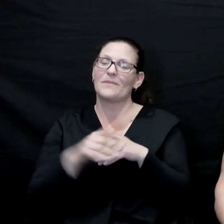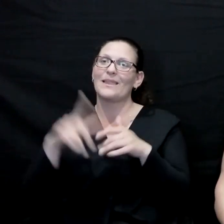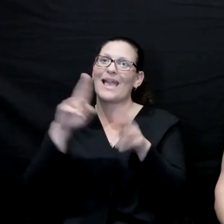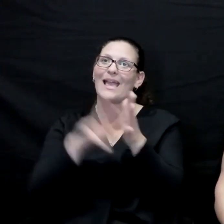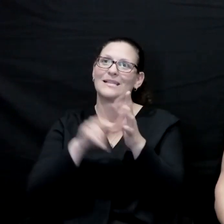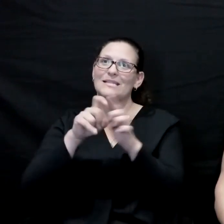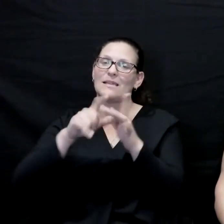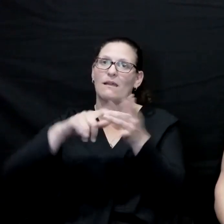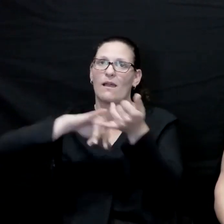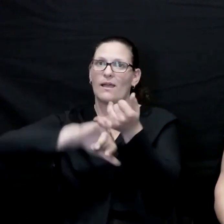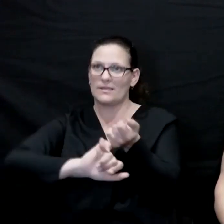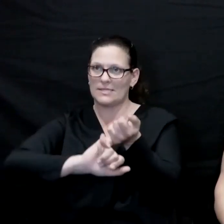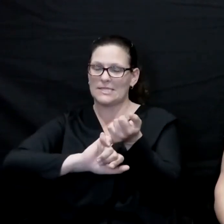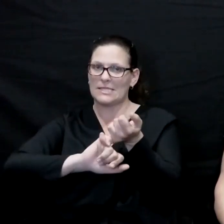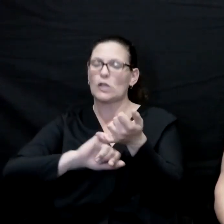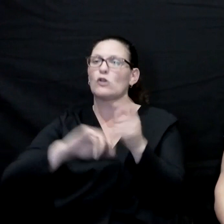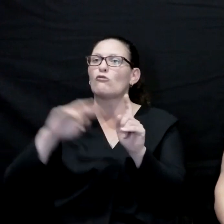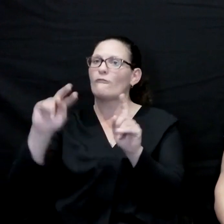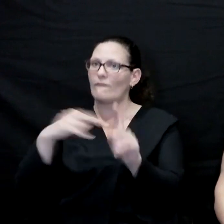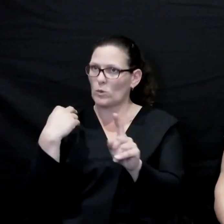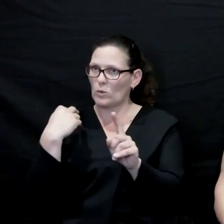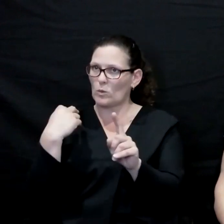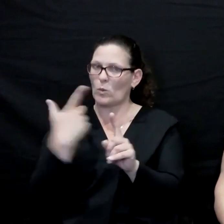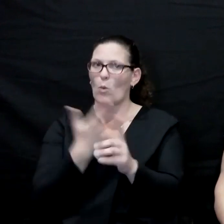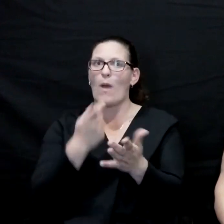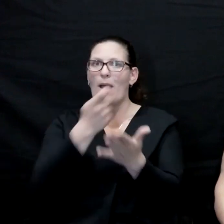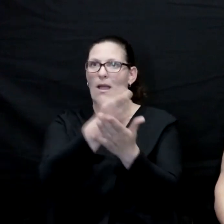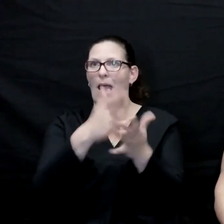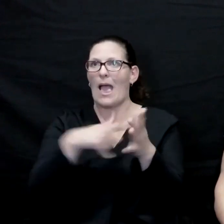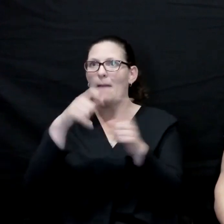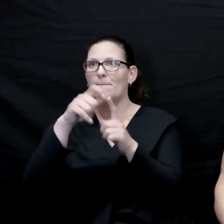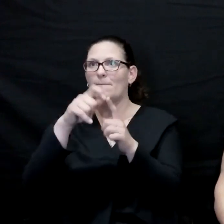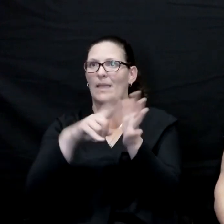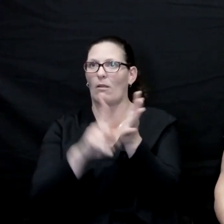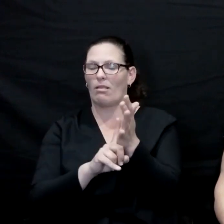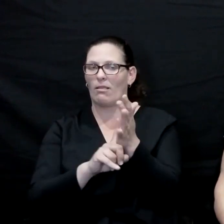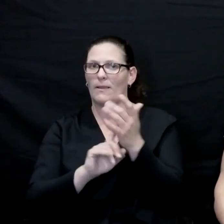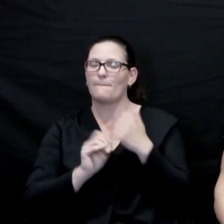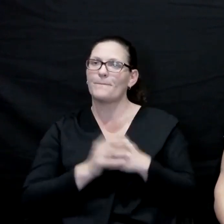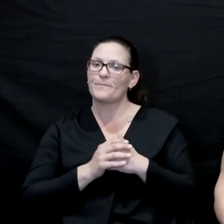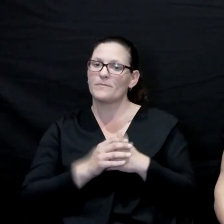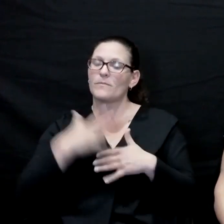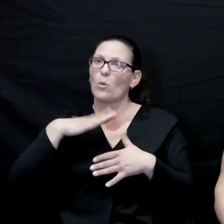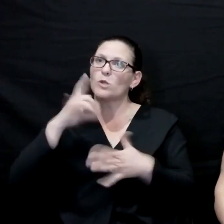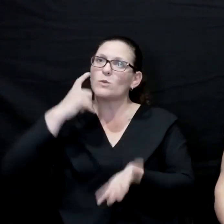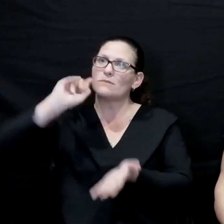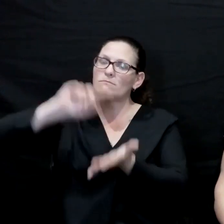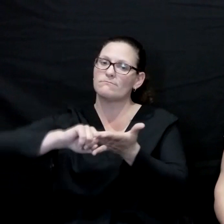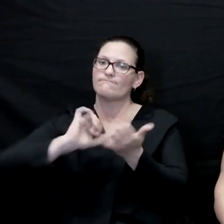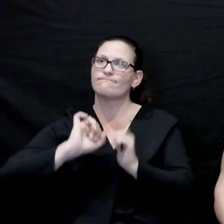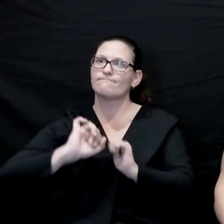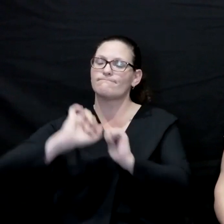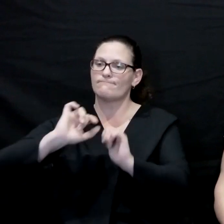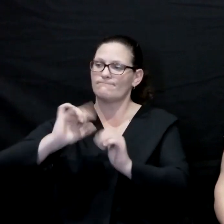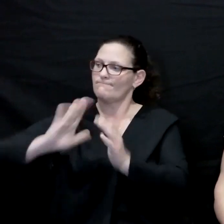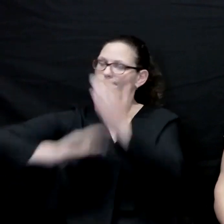NDIS Reviews and Appeals. And I'd like to acknowledge the traditional owners of the